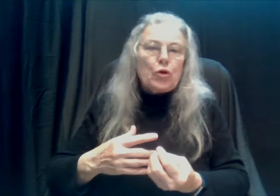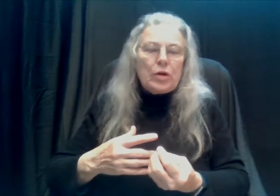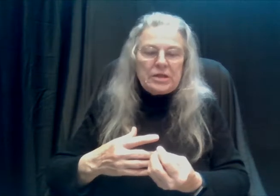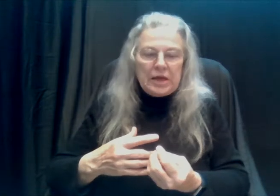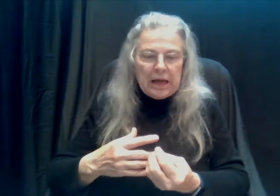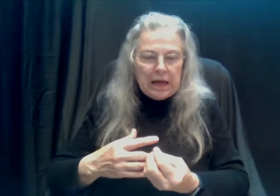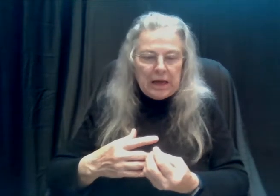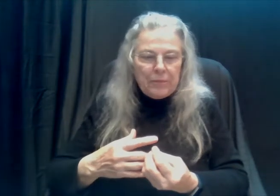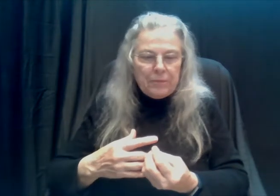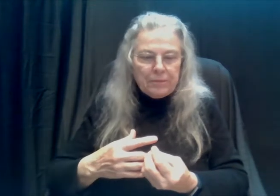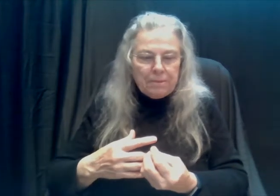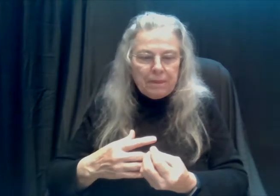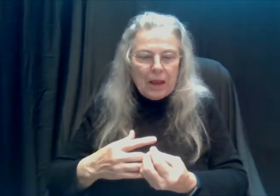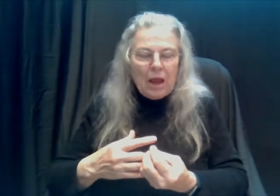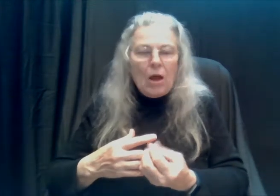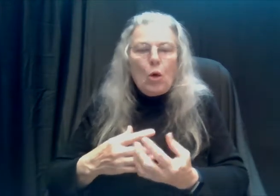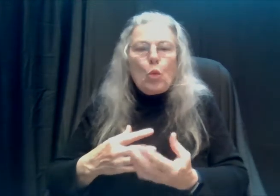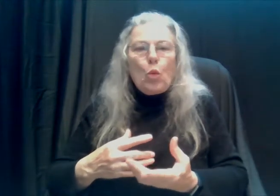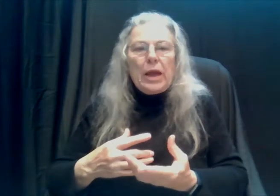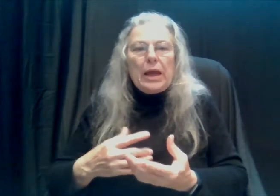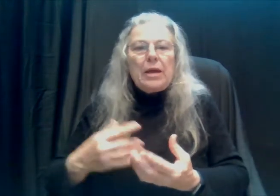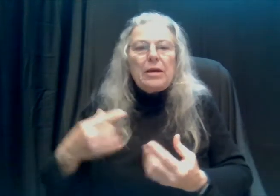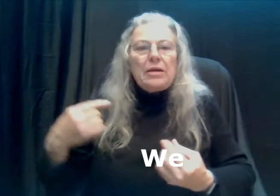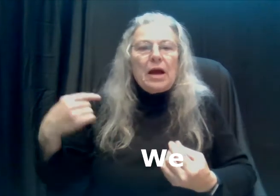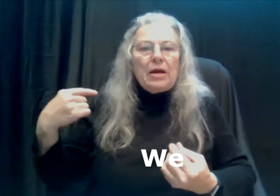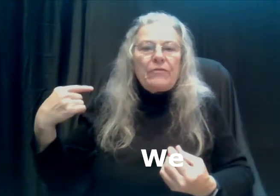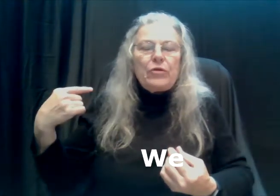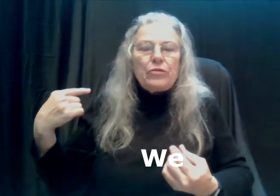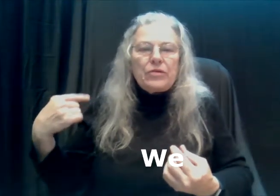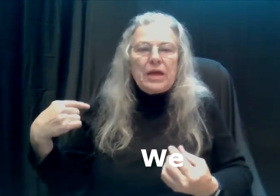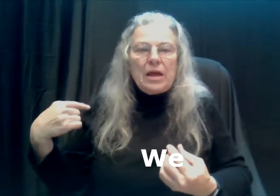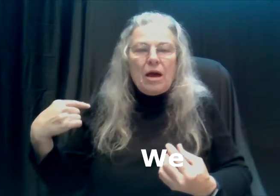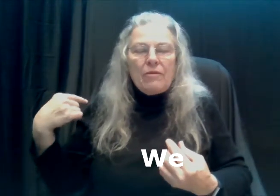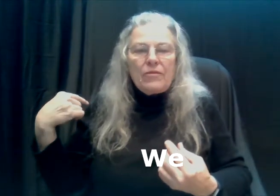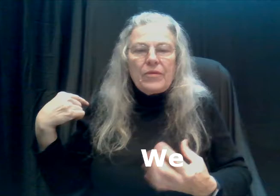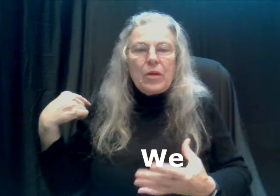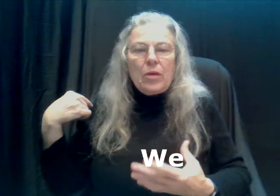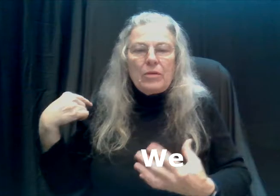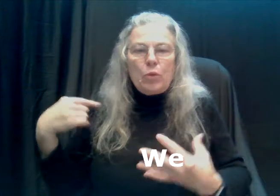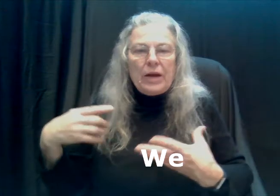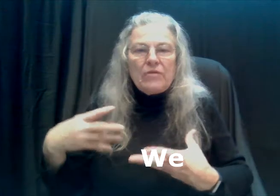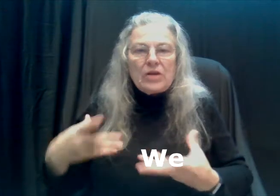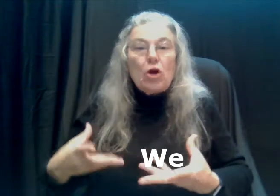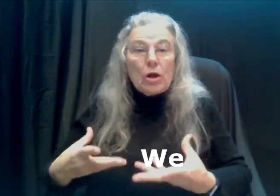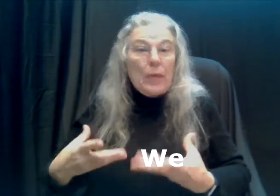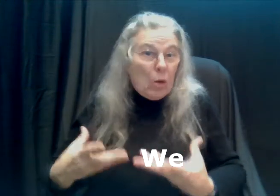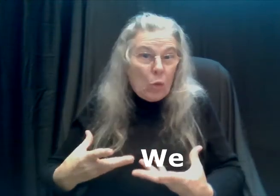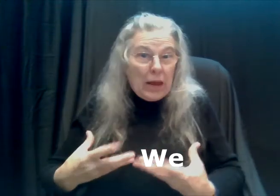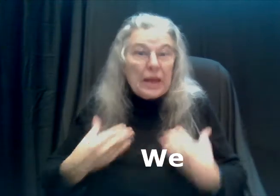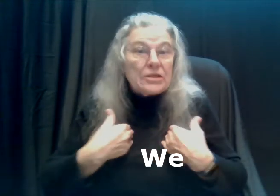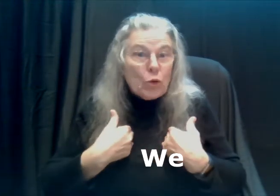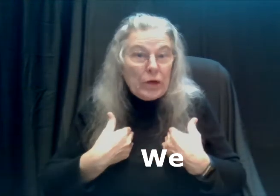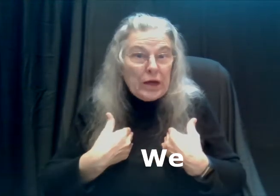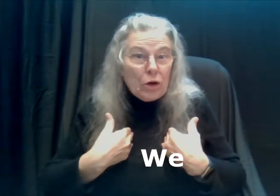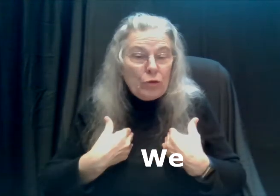to need. We. Now, if you think of, whenever I talk about we, it's going to include me